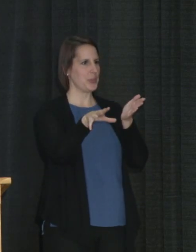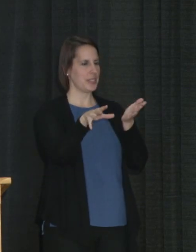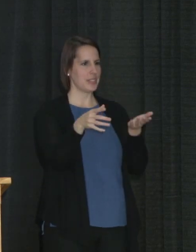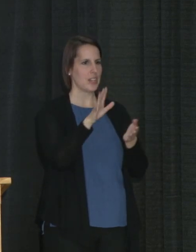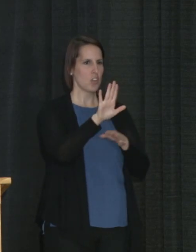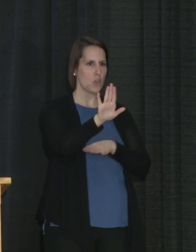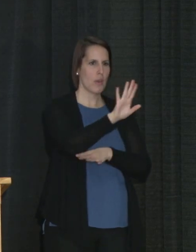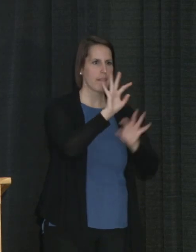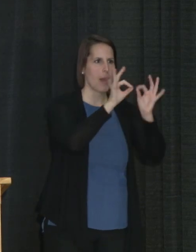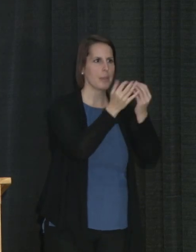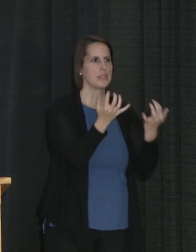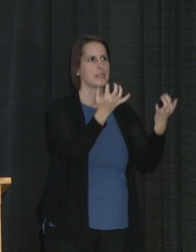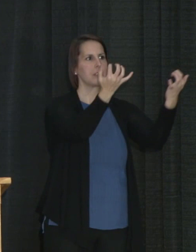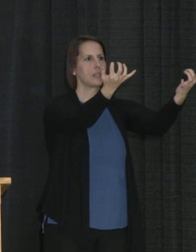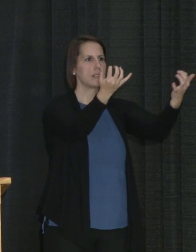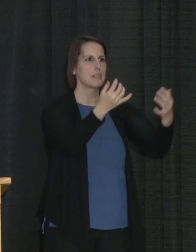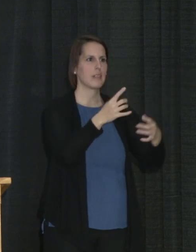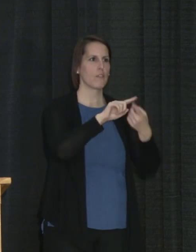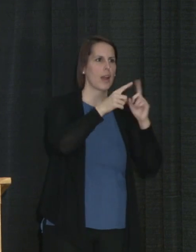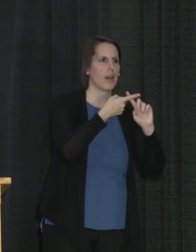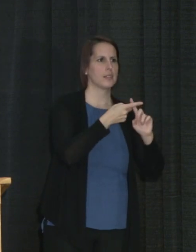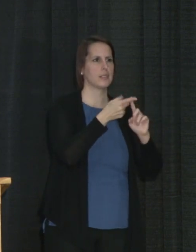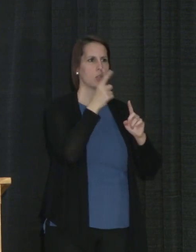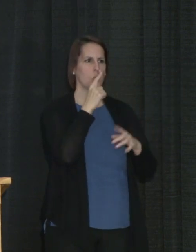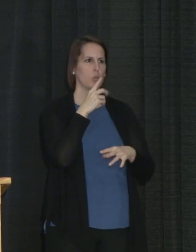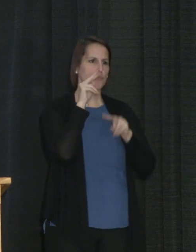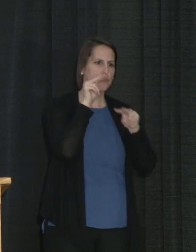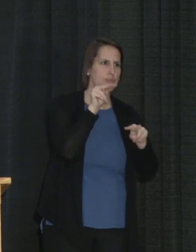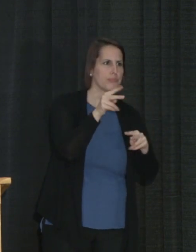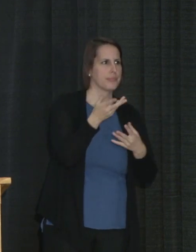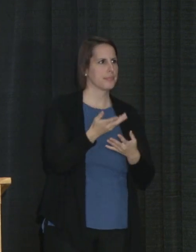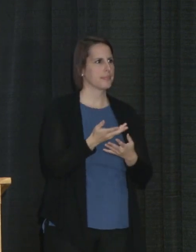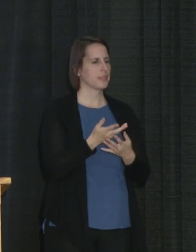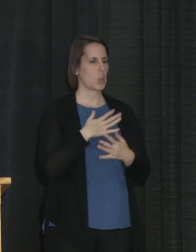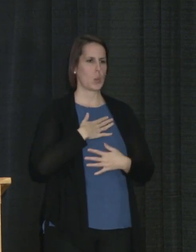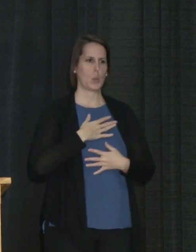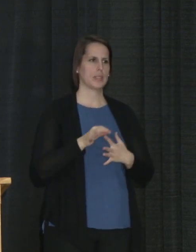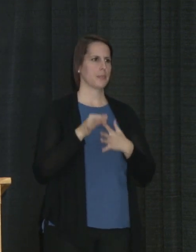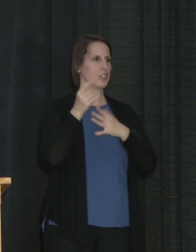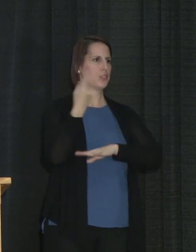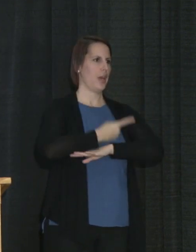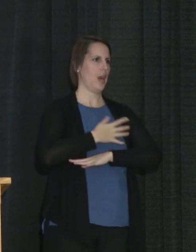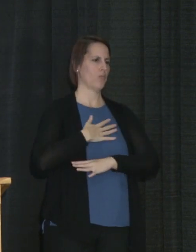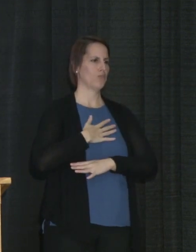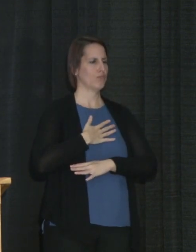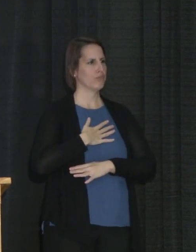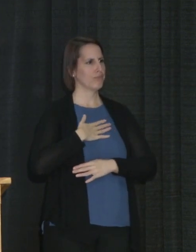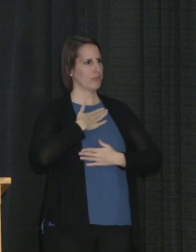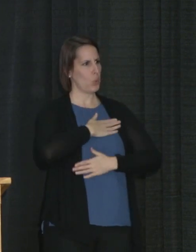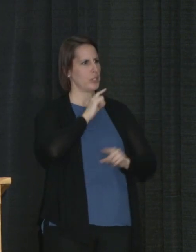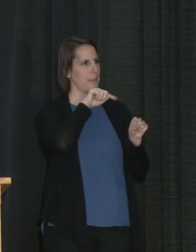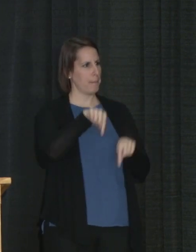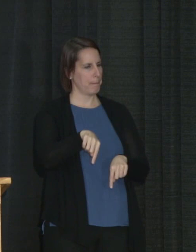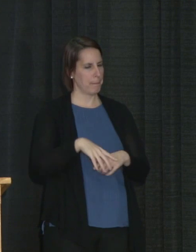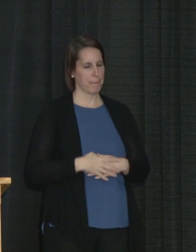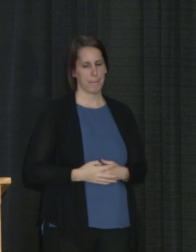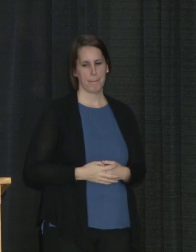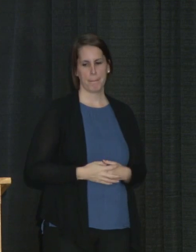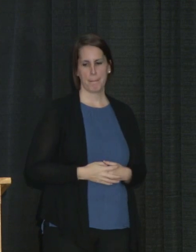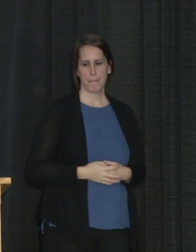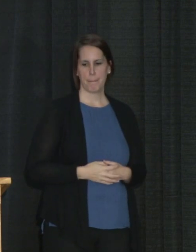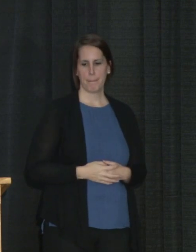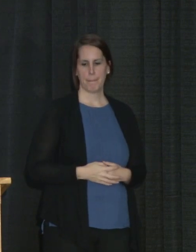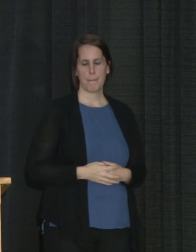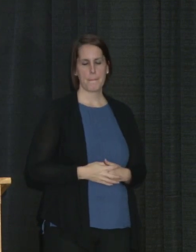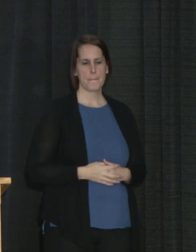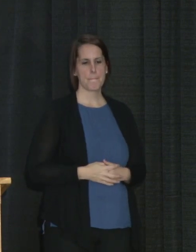their families and friends and guardians for this very, very special day. I'd like to